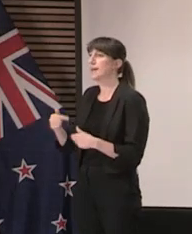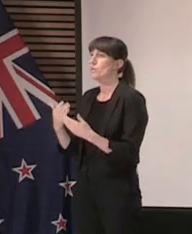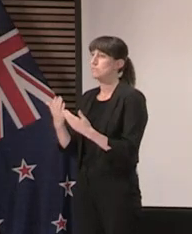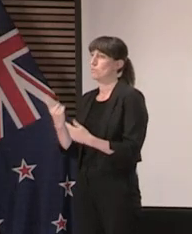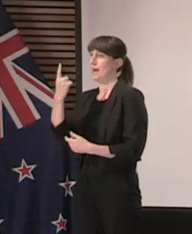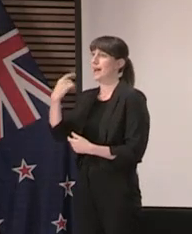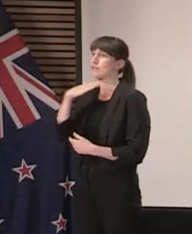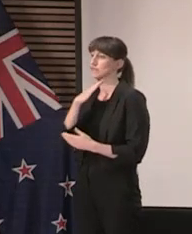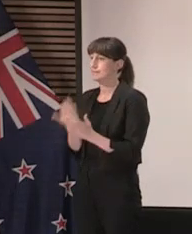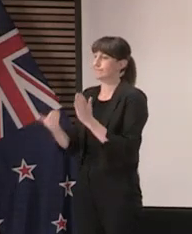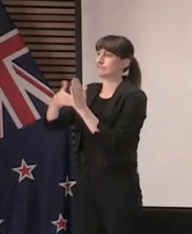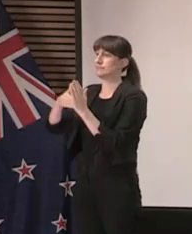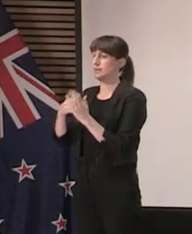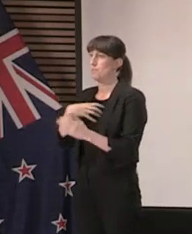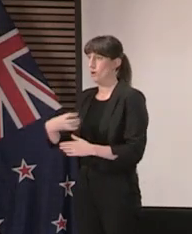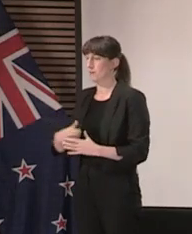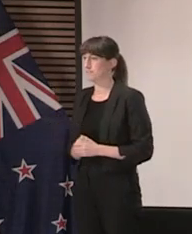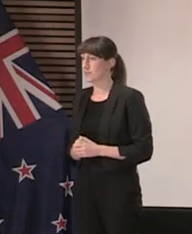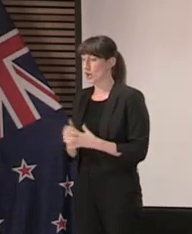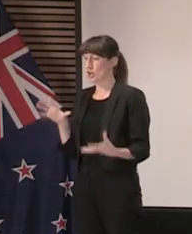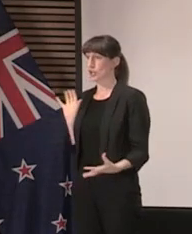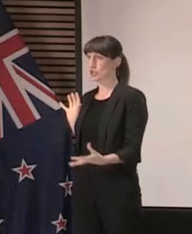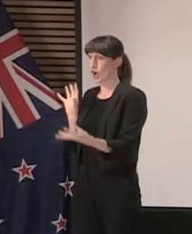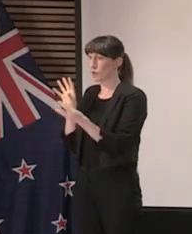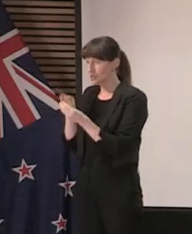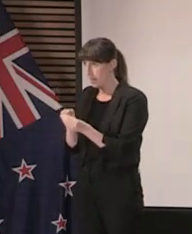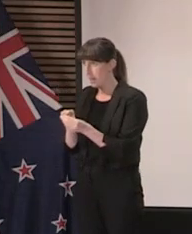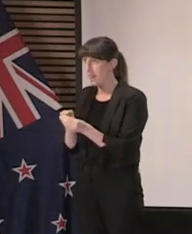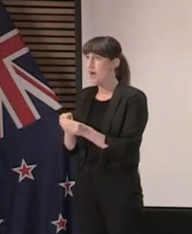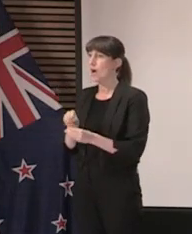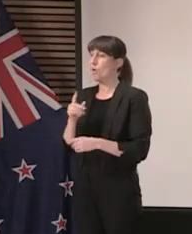total of confirmed and probable cases in New Zealand, Aotearoa, is